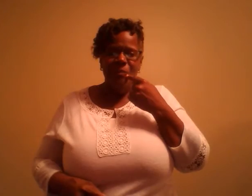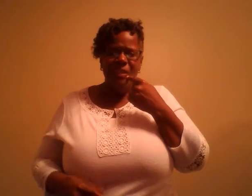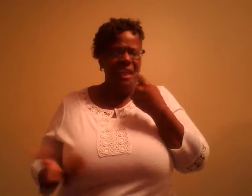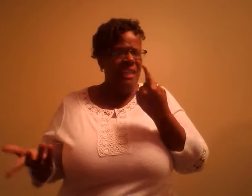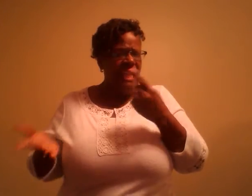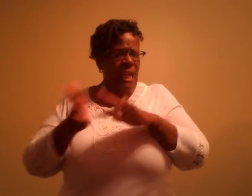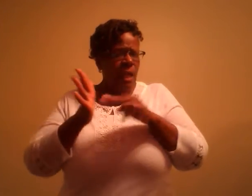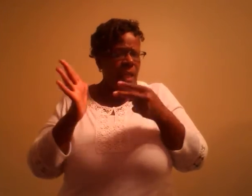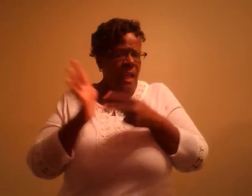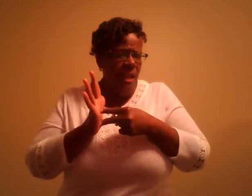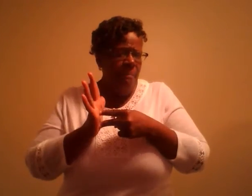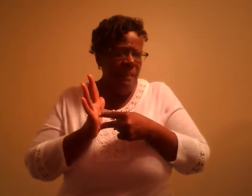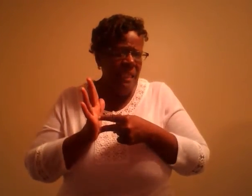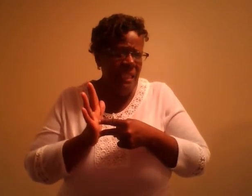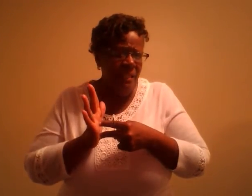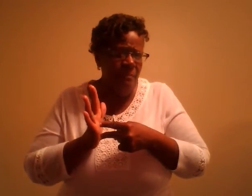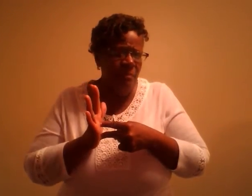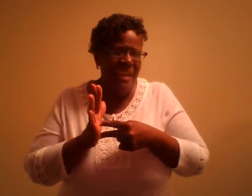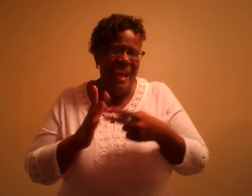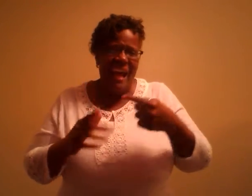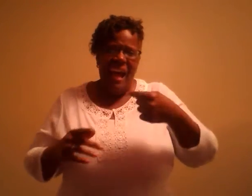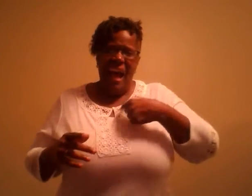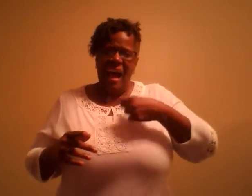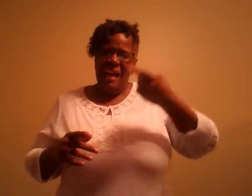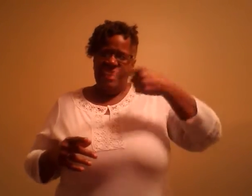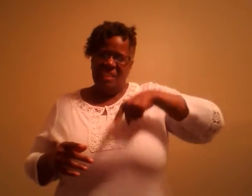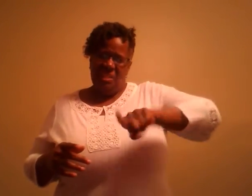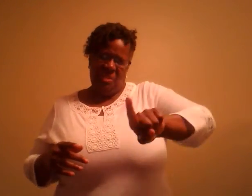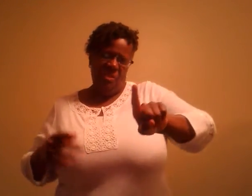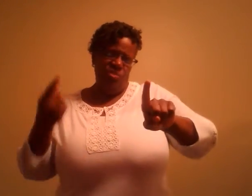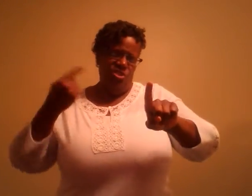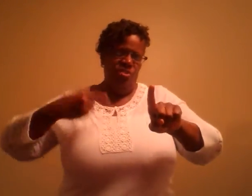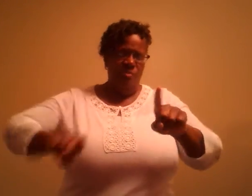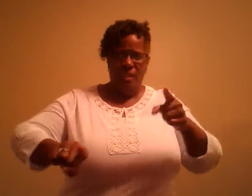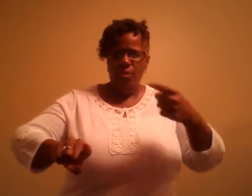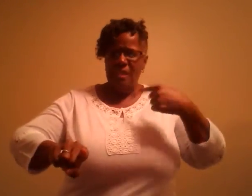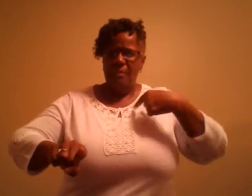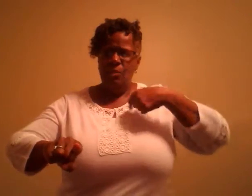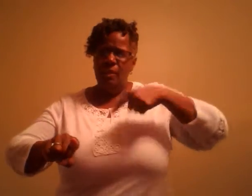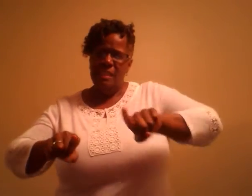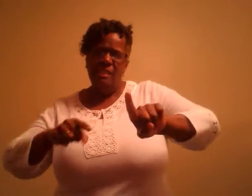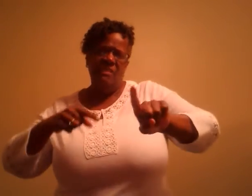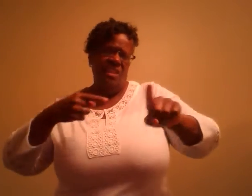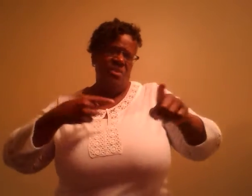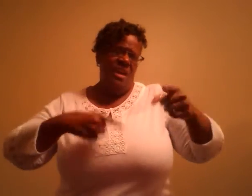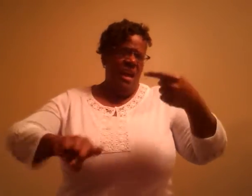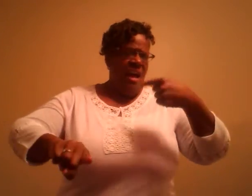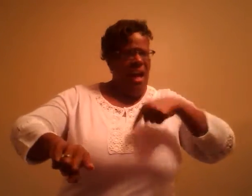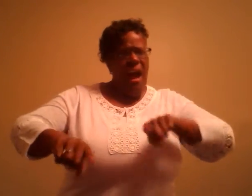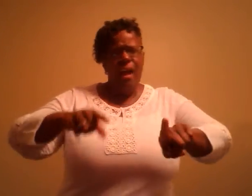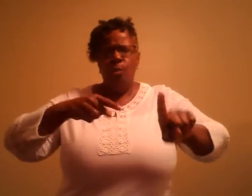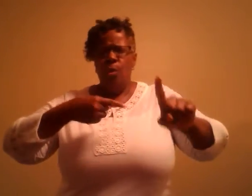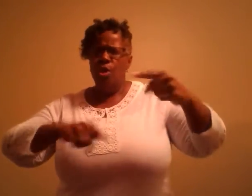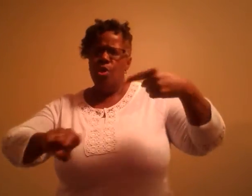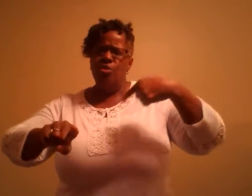Okay. Meaning, I insult you. And you'll see me do this in the video. I won't hurt